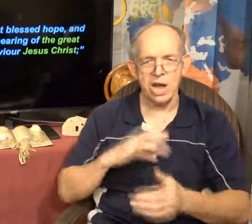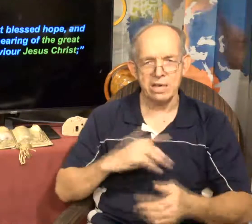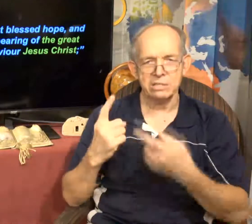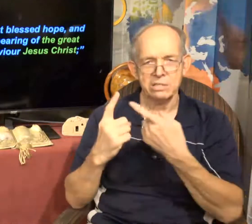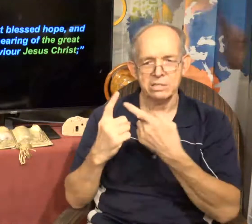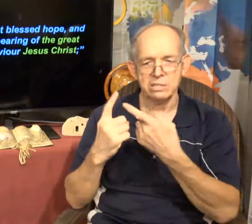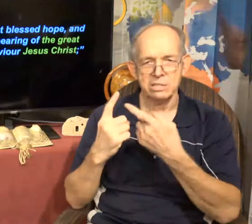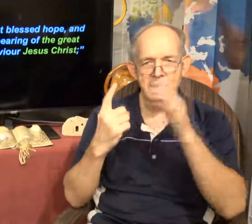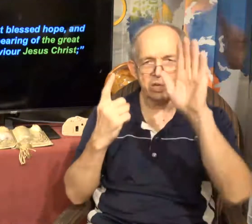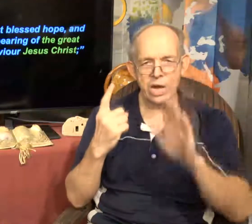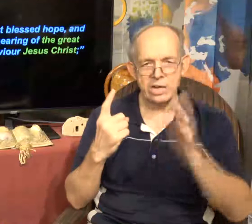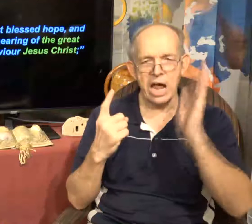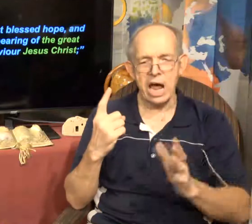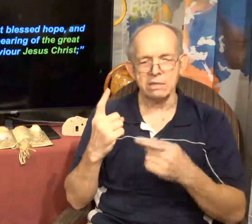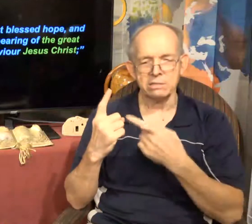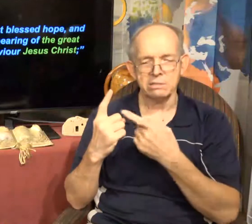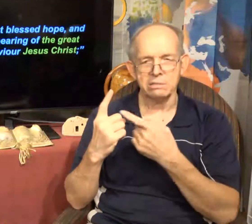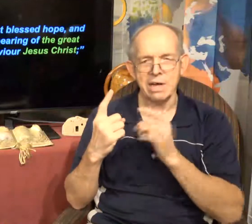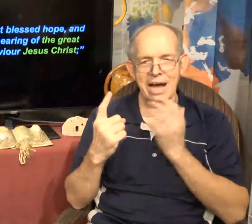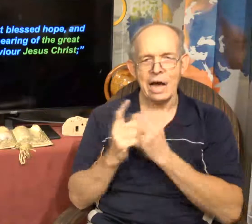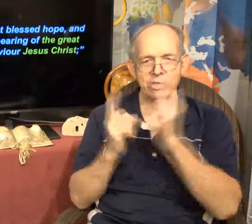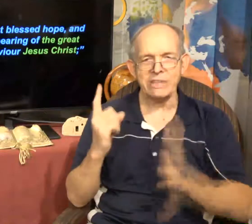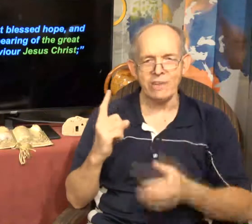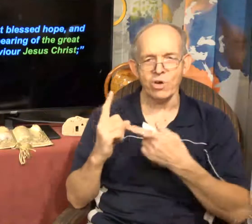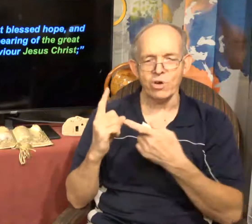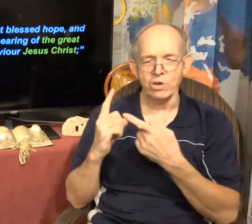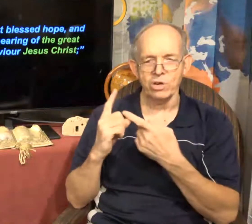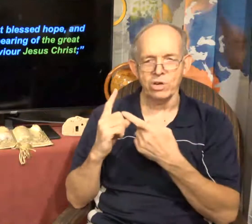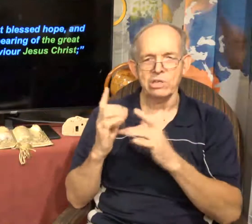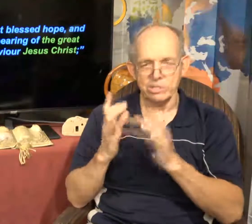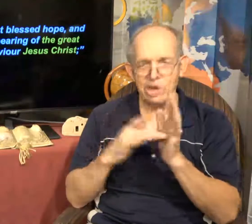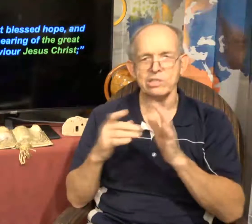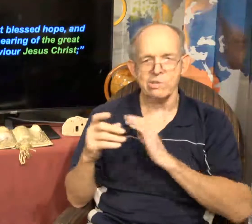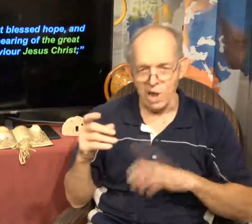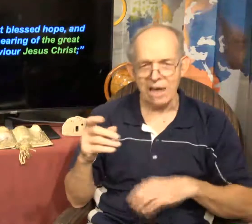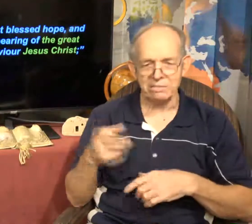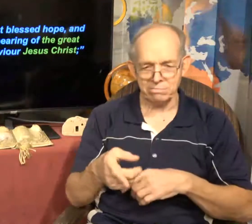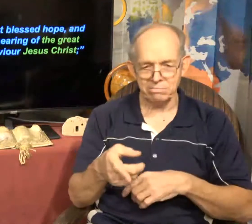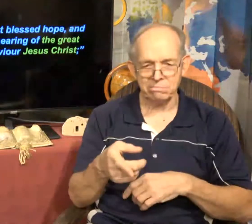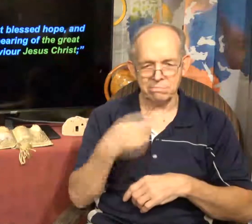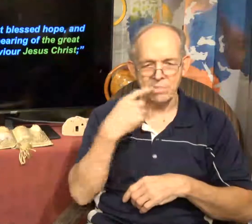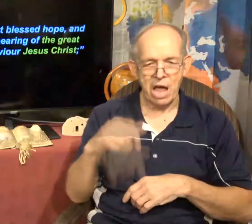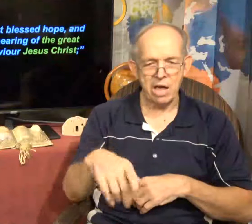Jesus Christ, great God, our Savior Jesus Christ.